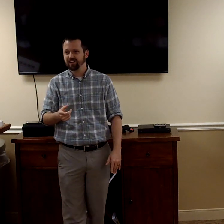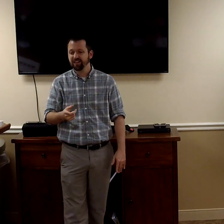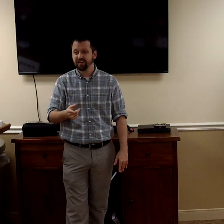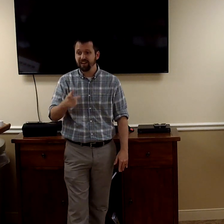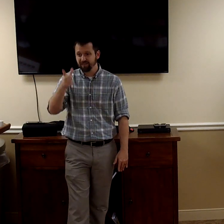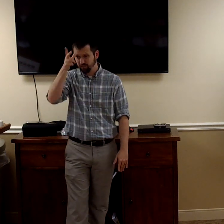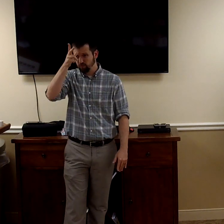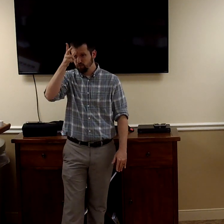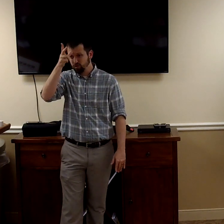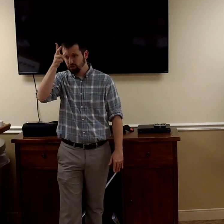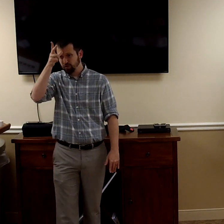Yeah.